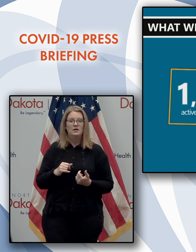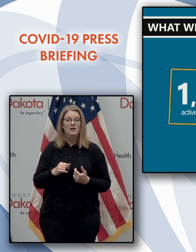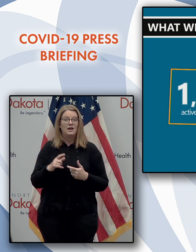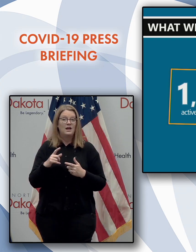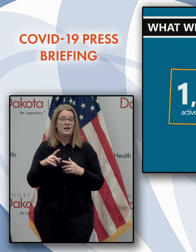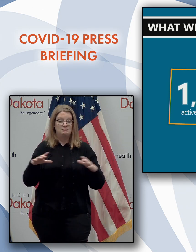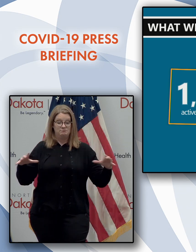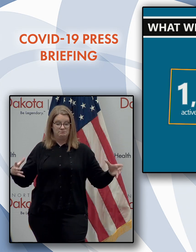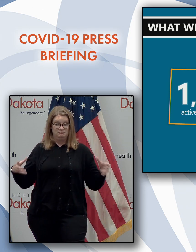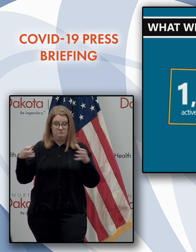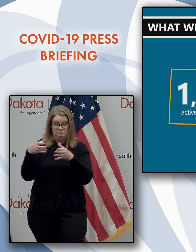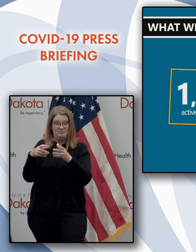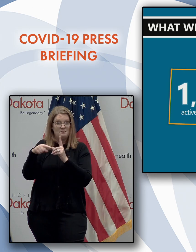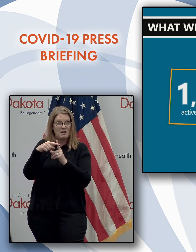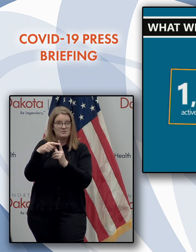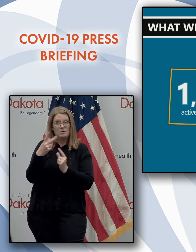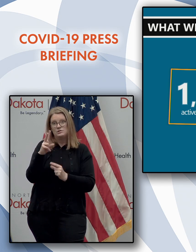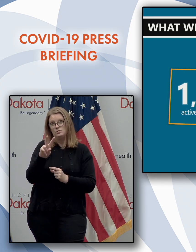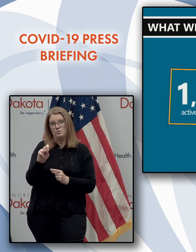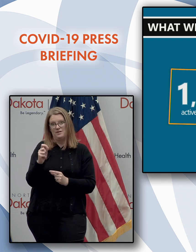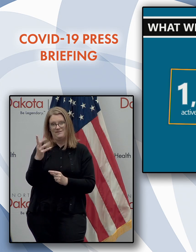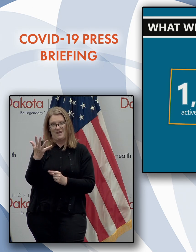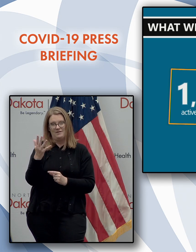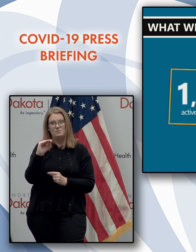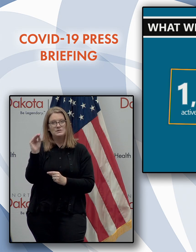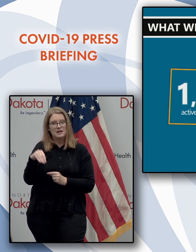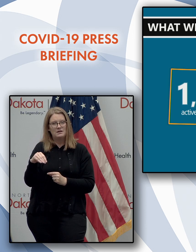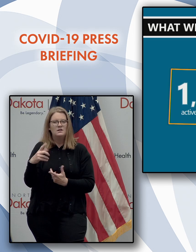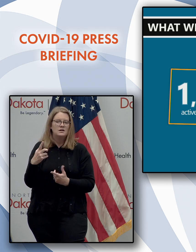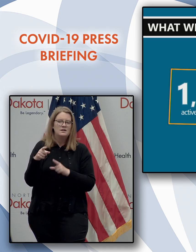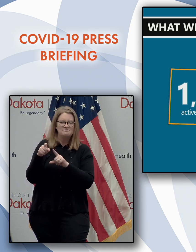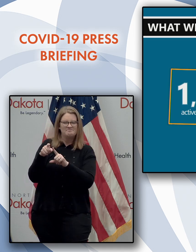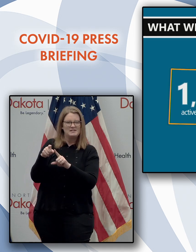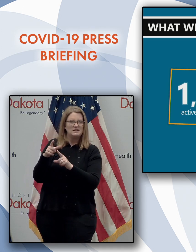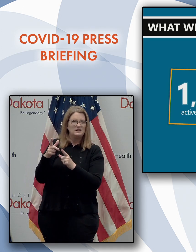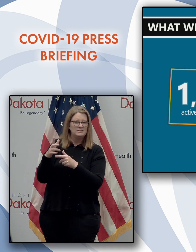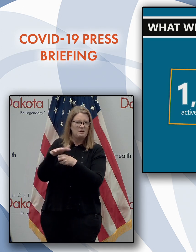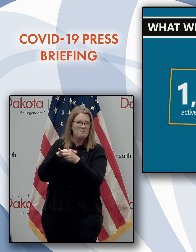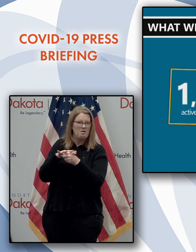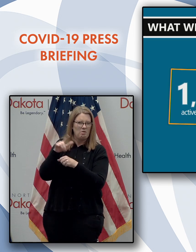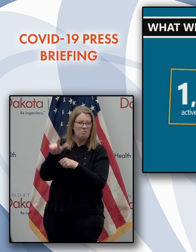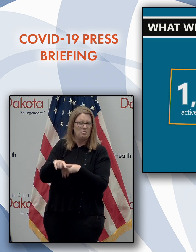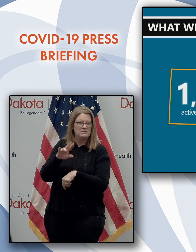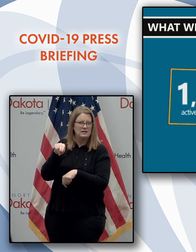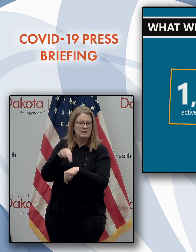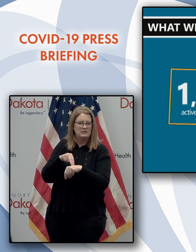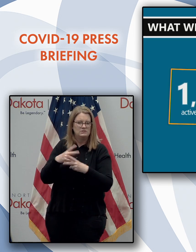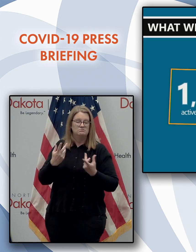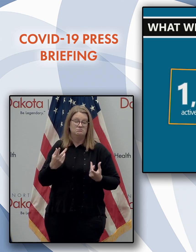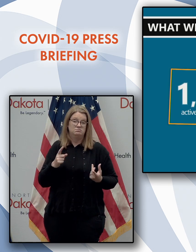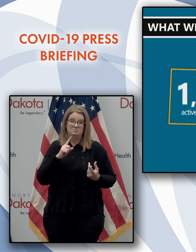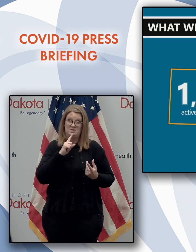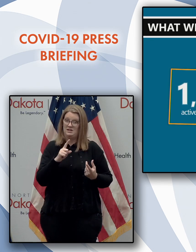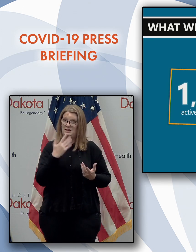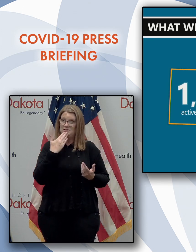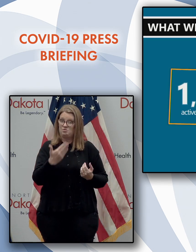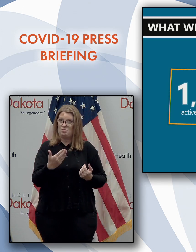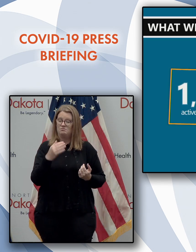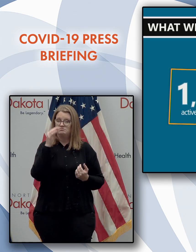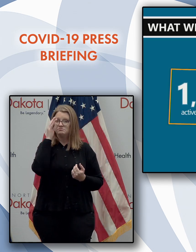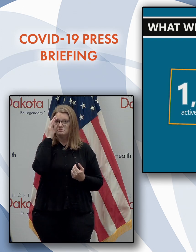2.5% positivity rate, which is among the lowest in the nation. And so this is a very great place for us to be.